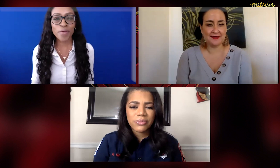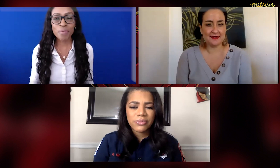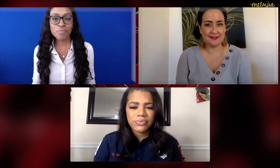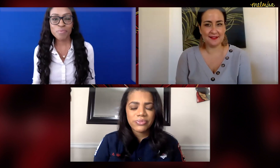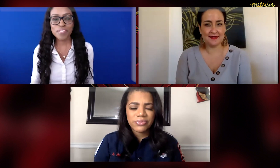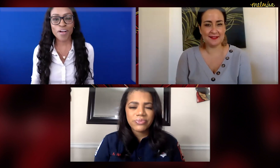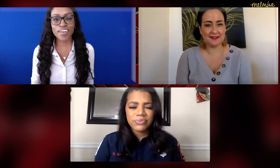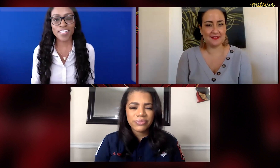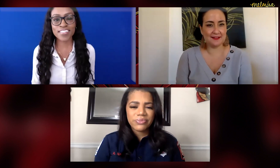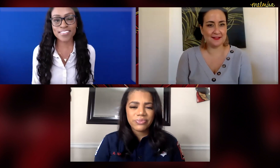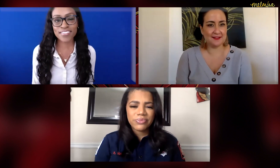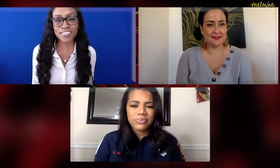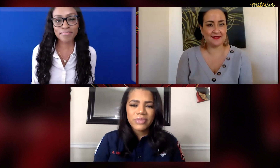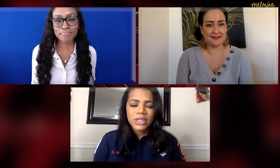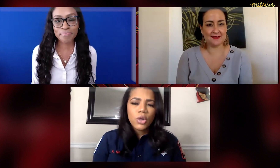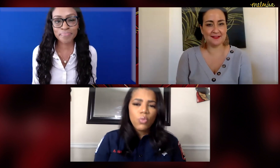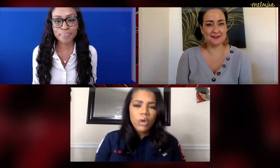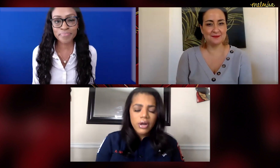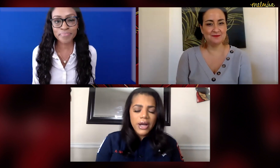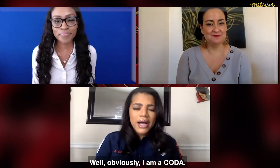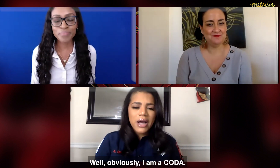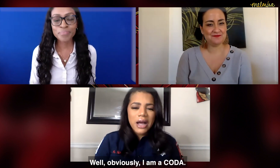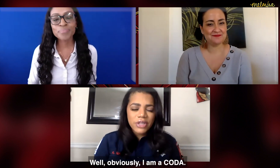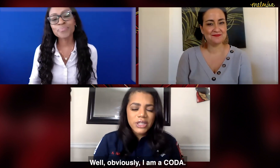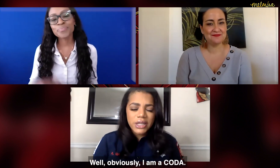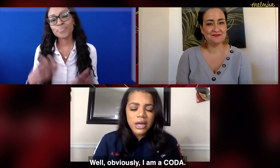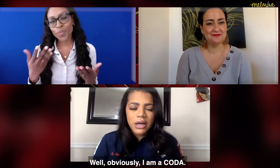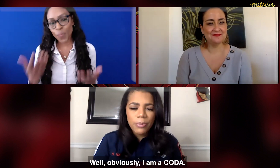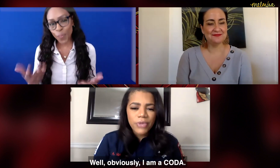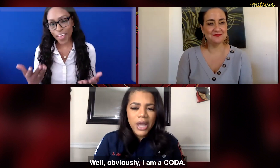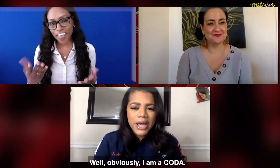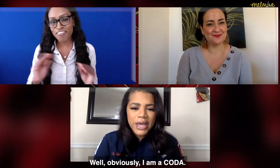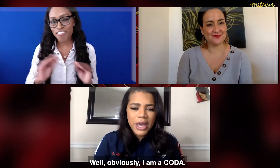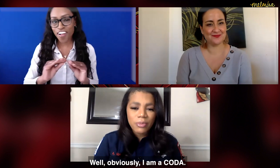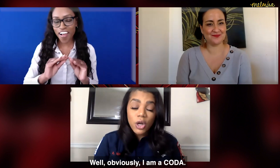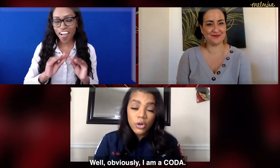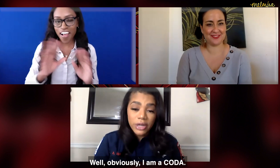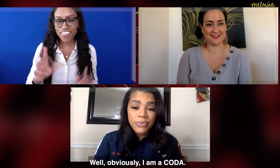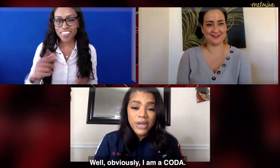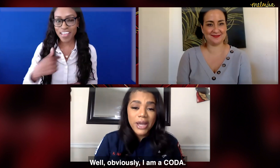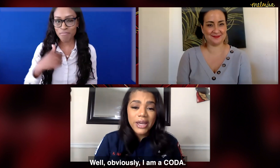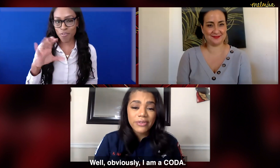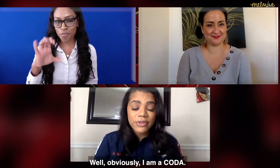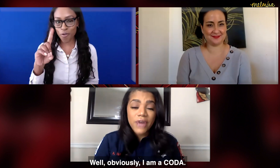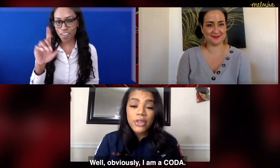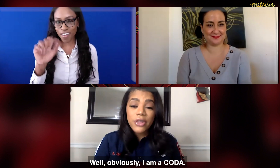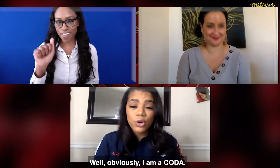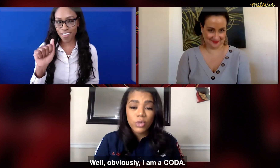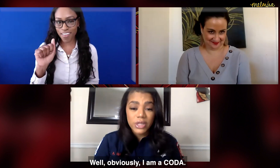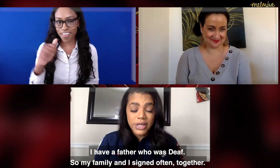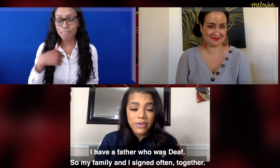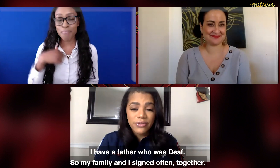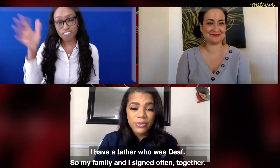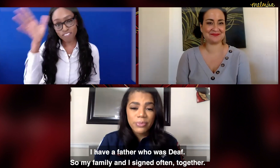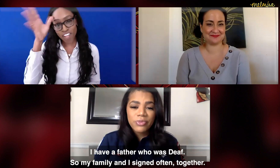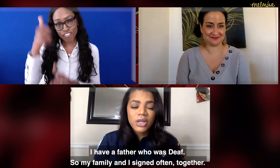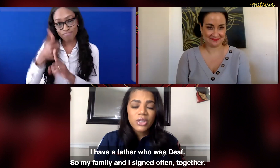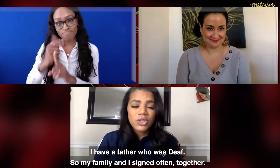or what was the progress? Well, obviously, I am Coda. I have a father who was